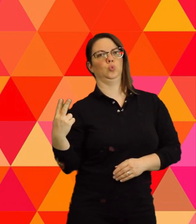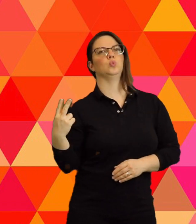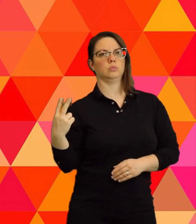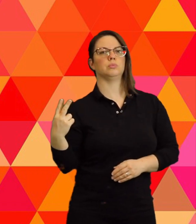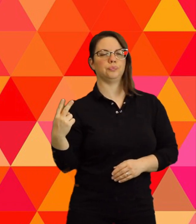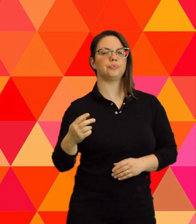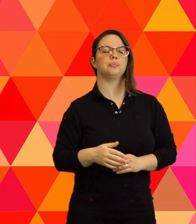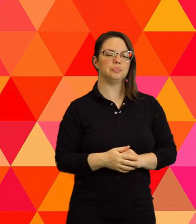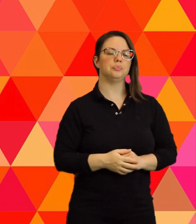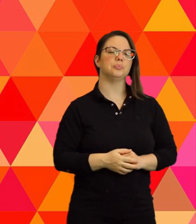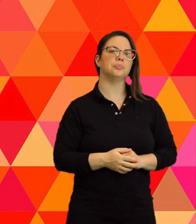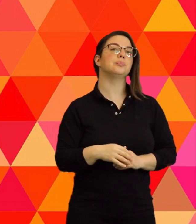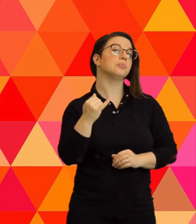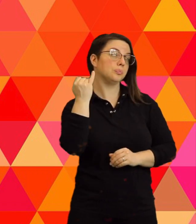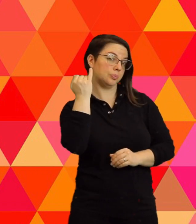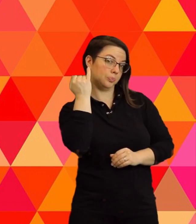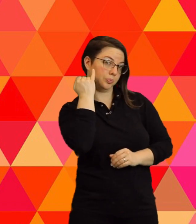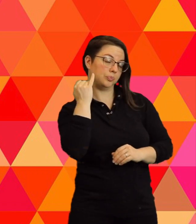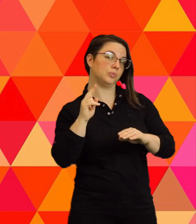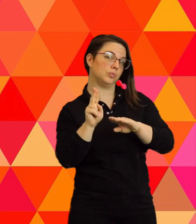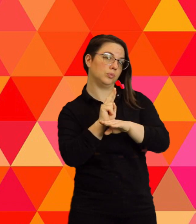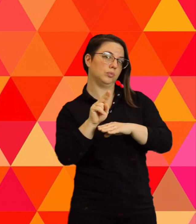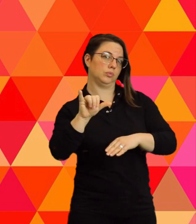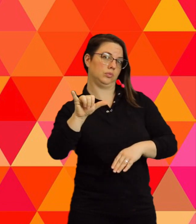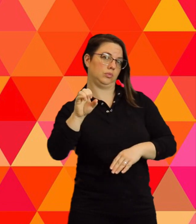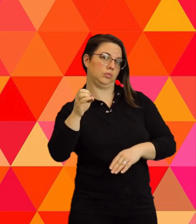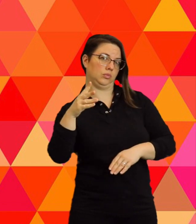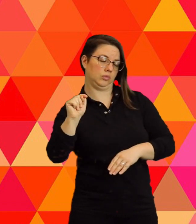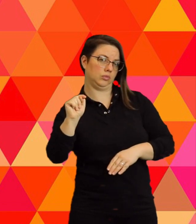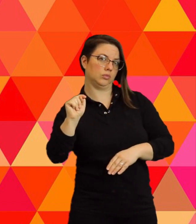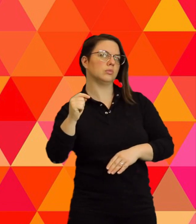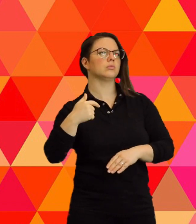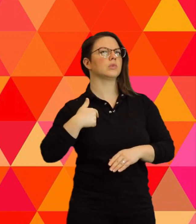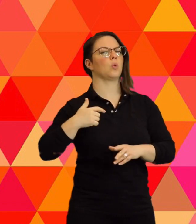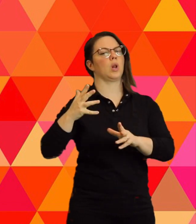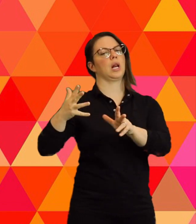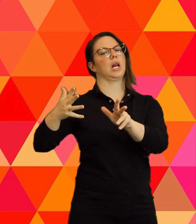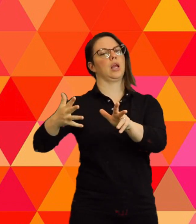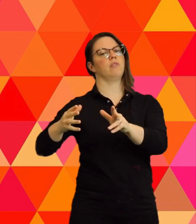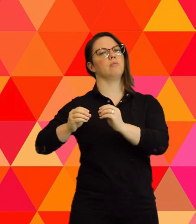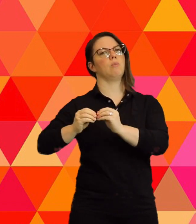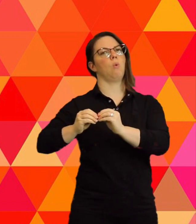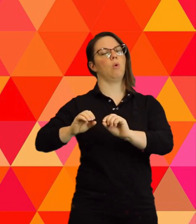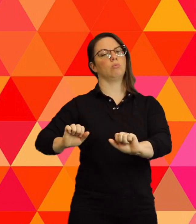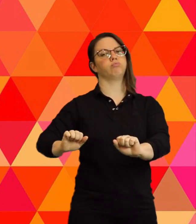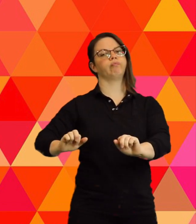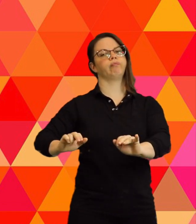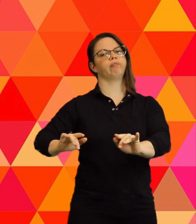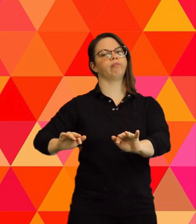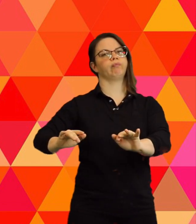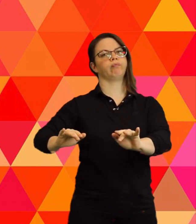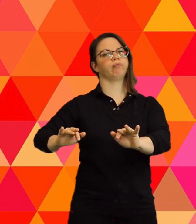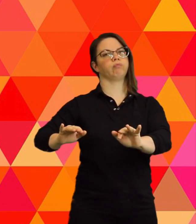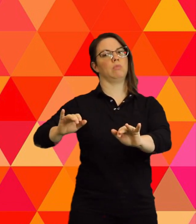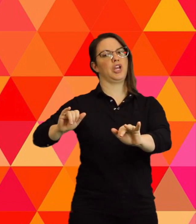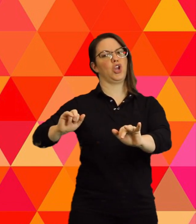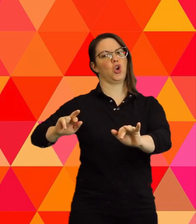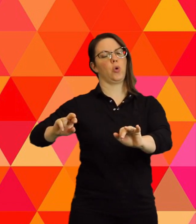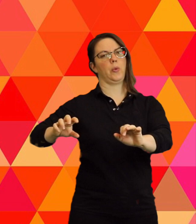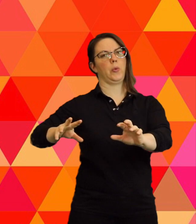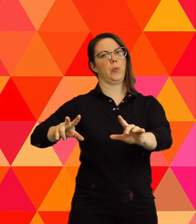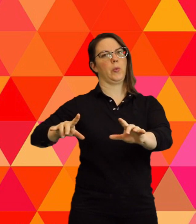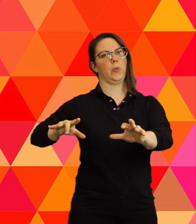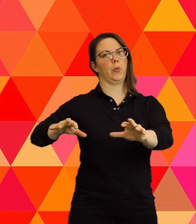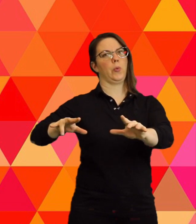it, I'll just let it sit a little bit more to have some more time to rise and some air to get in there. So, yeah, this is